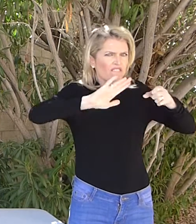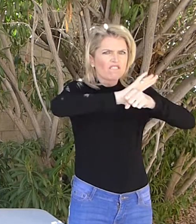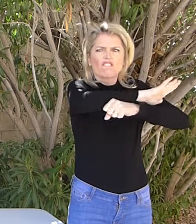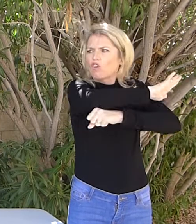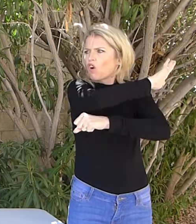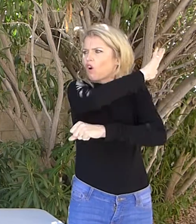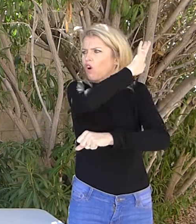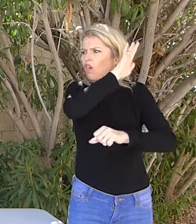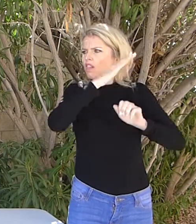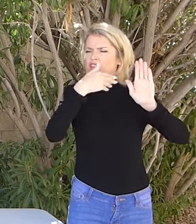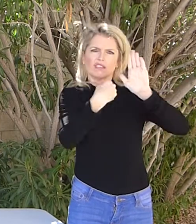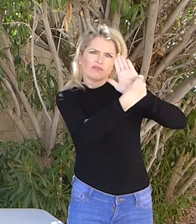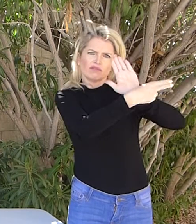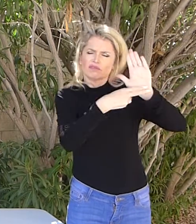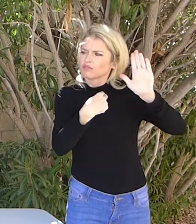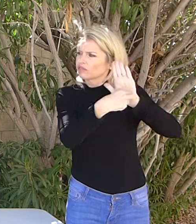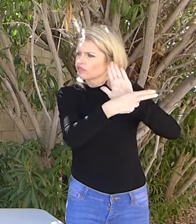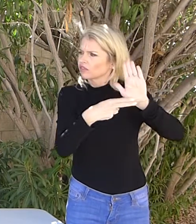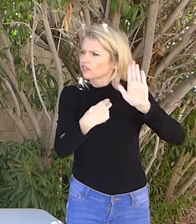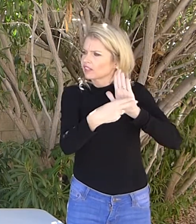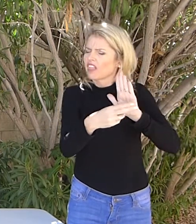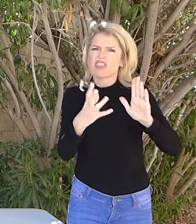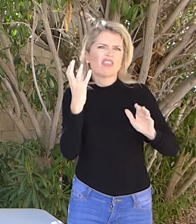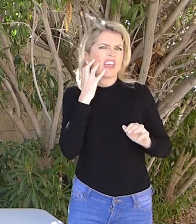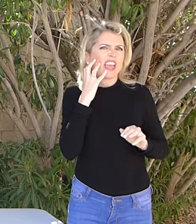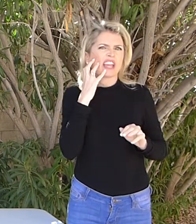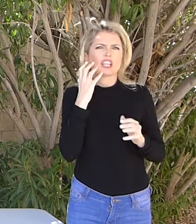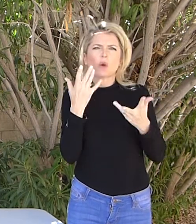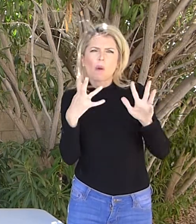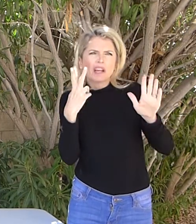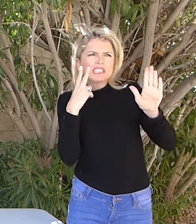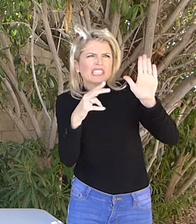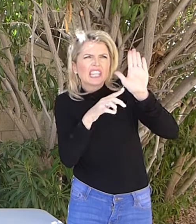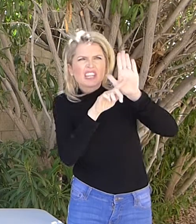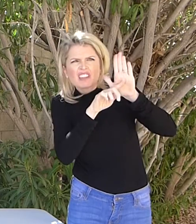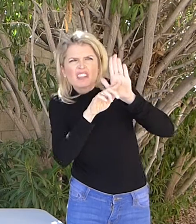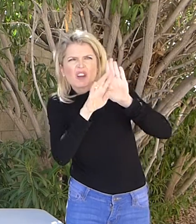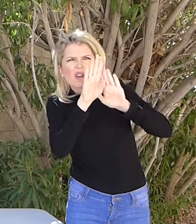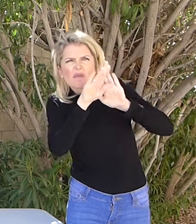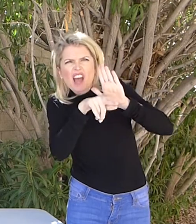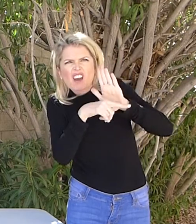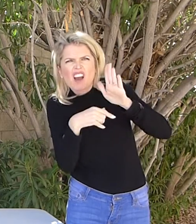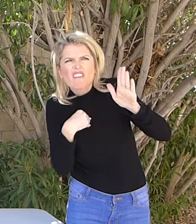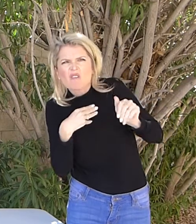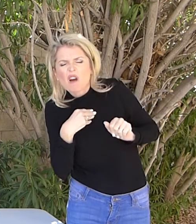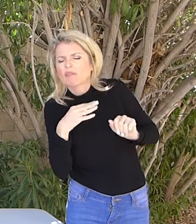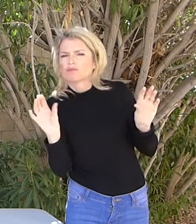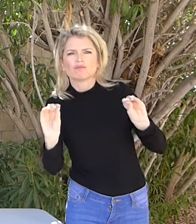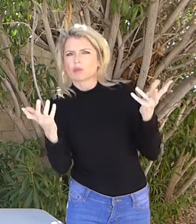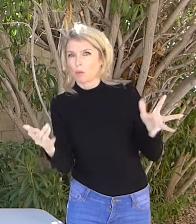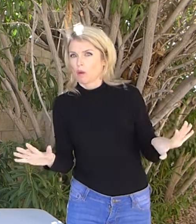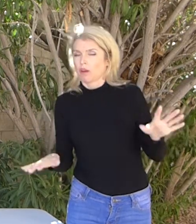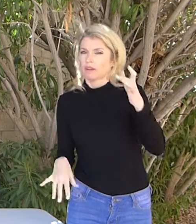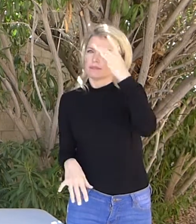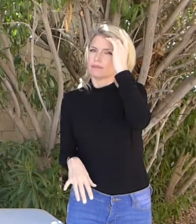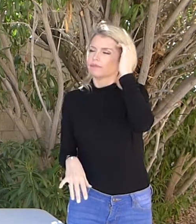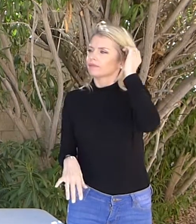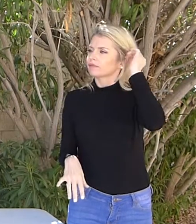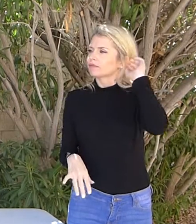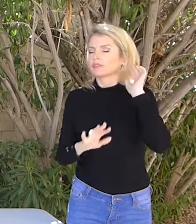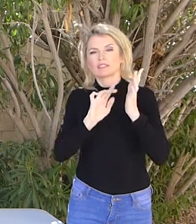entire canvas. Very thick, there's no white poking through. Okay, so I started kind of in the middle